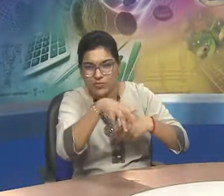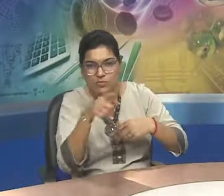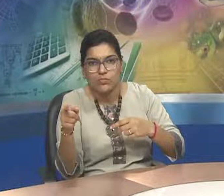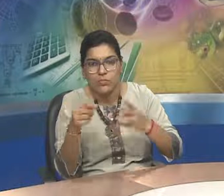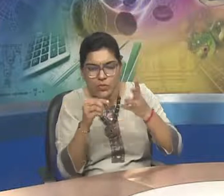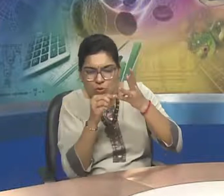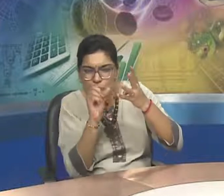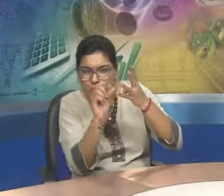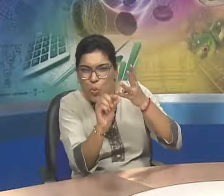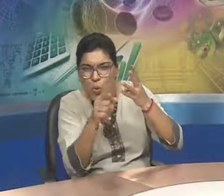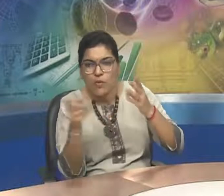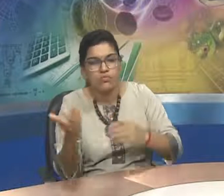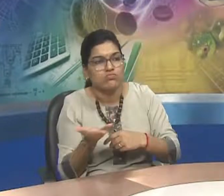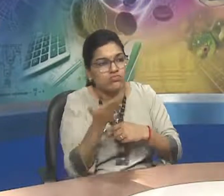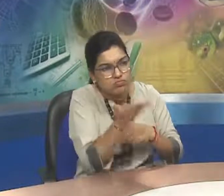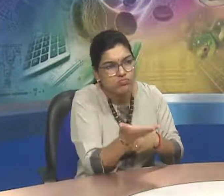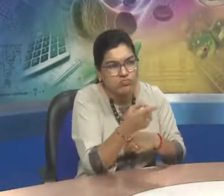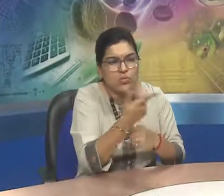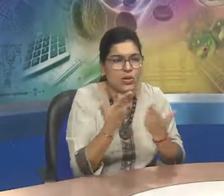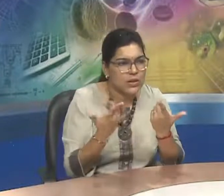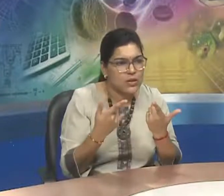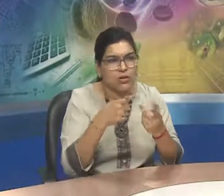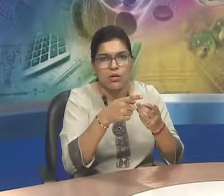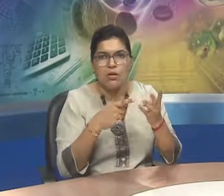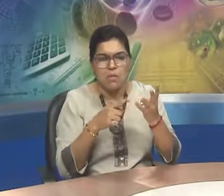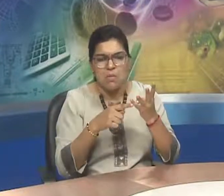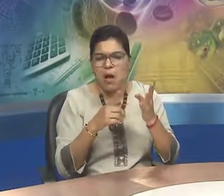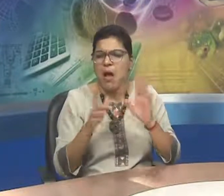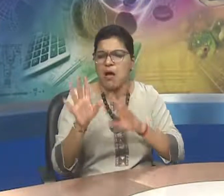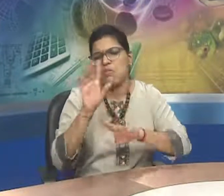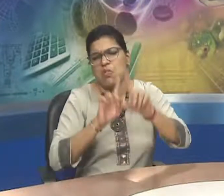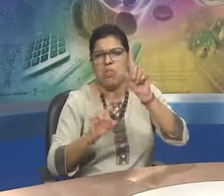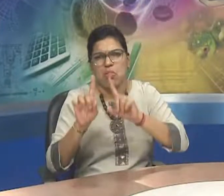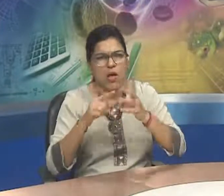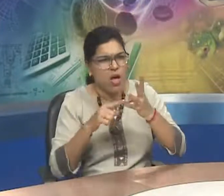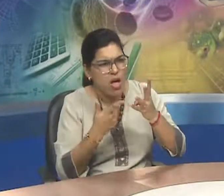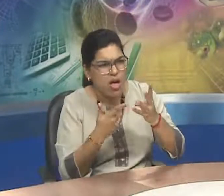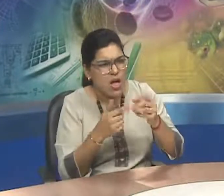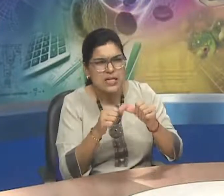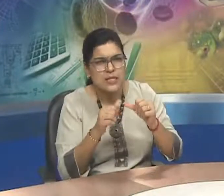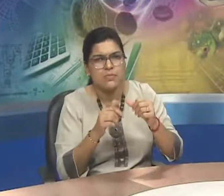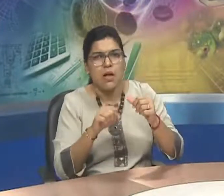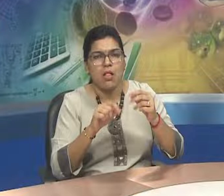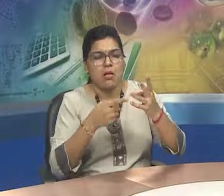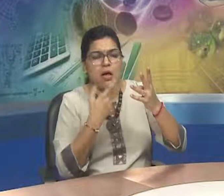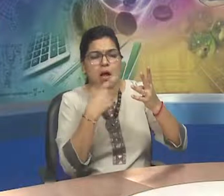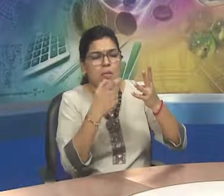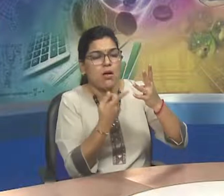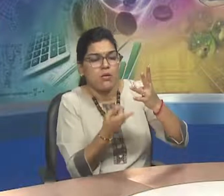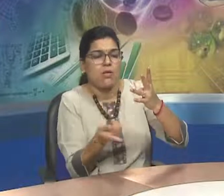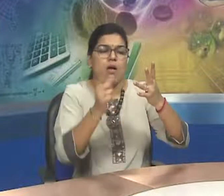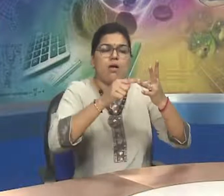case it is not doing it. Let us understand it by 4-layer court